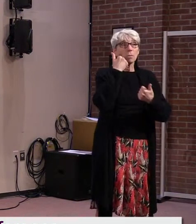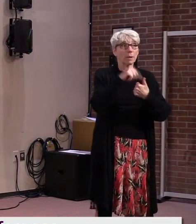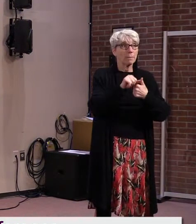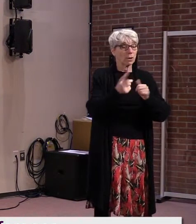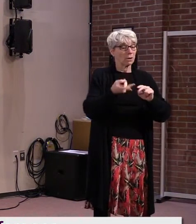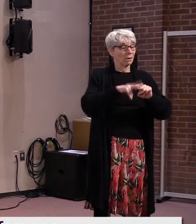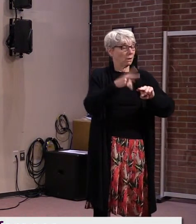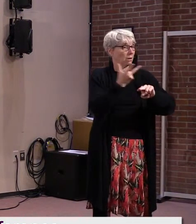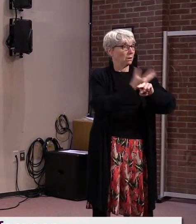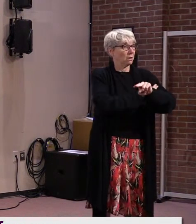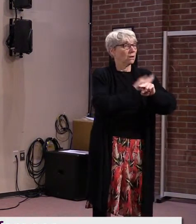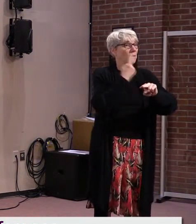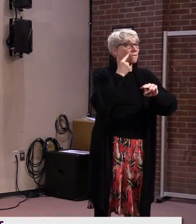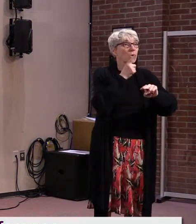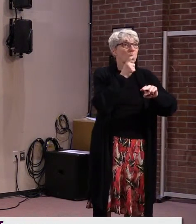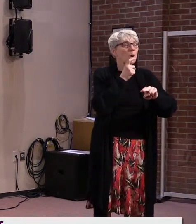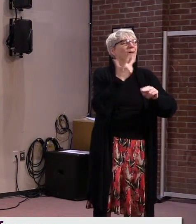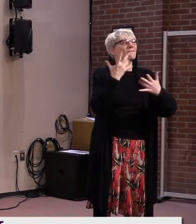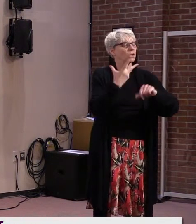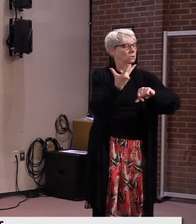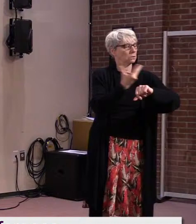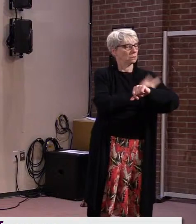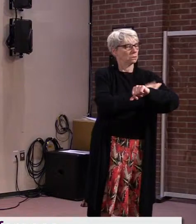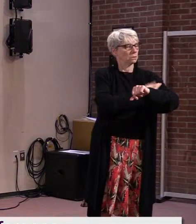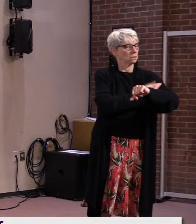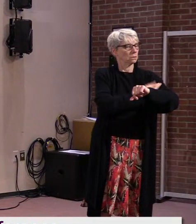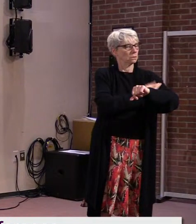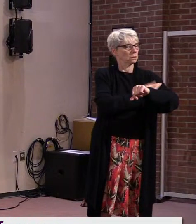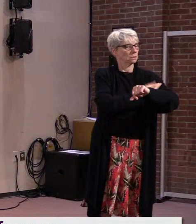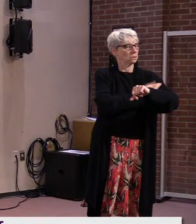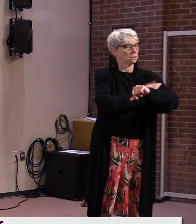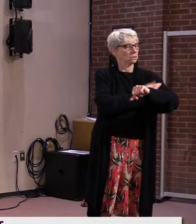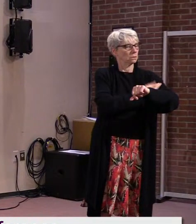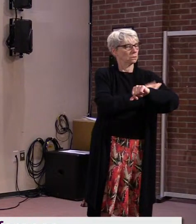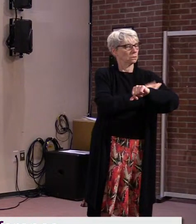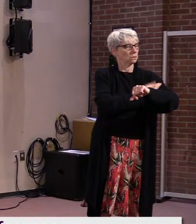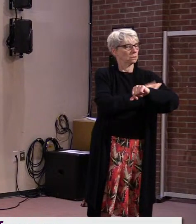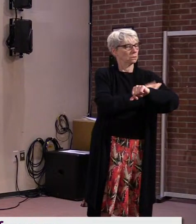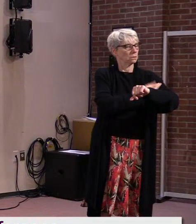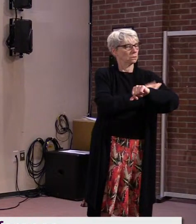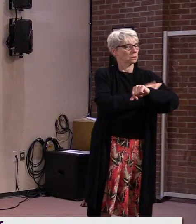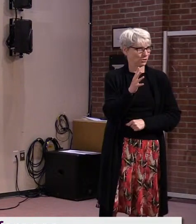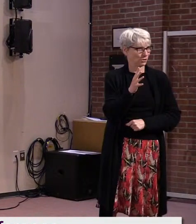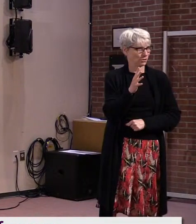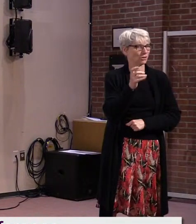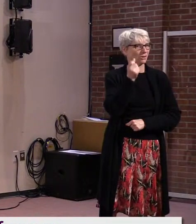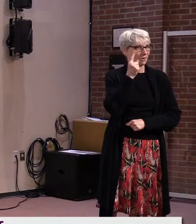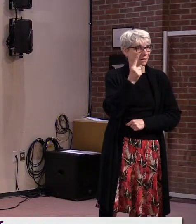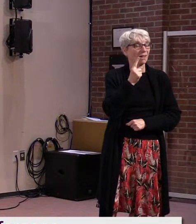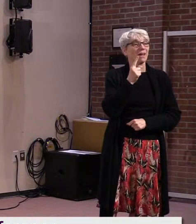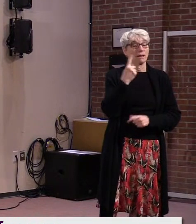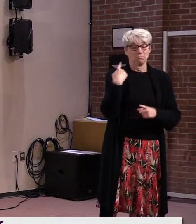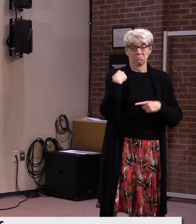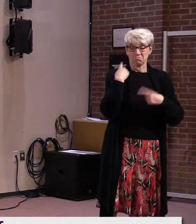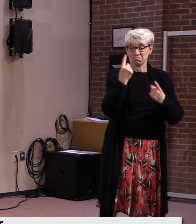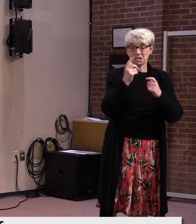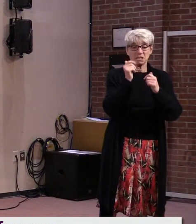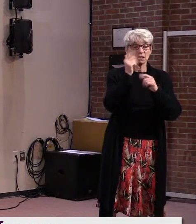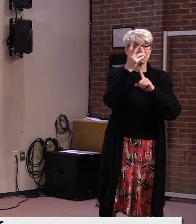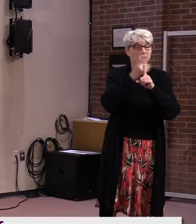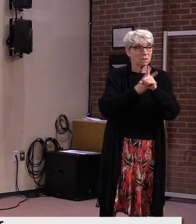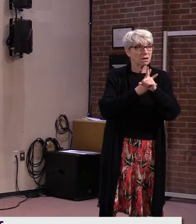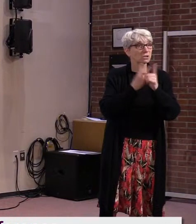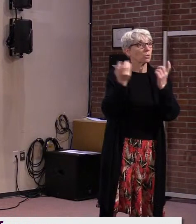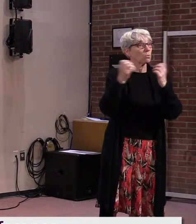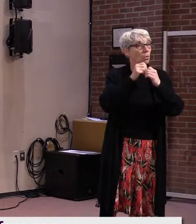approved for those who got Pfizer the Pfizer 6 months or more have passed since they